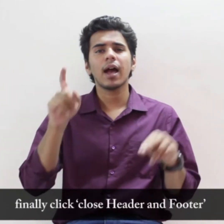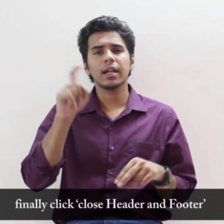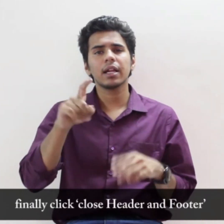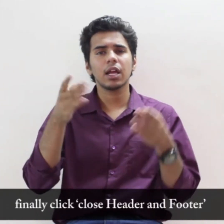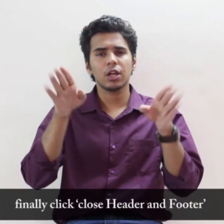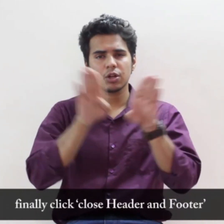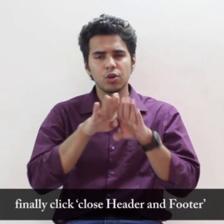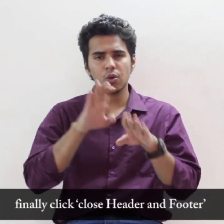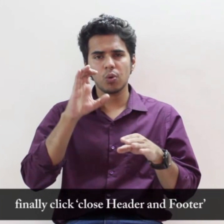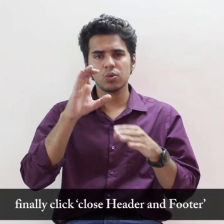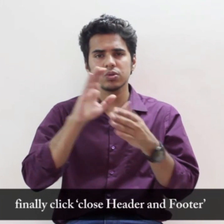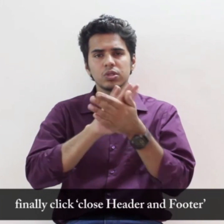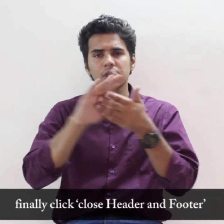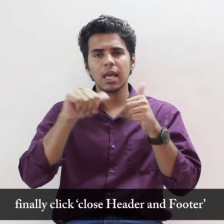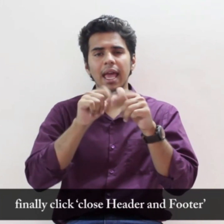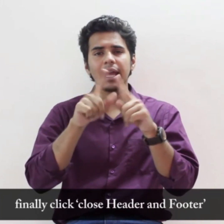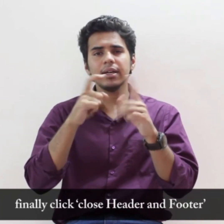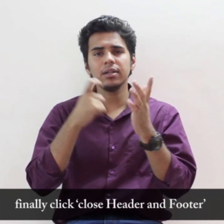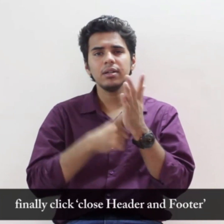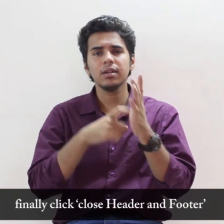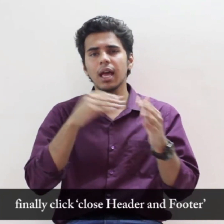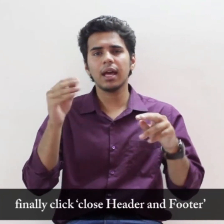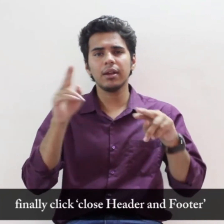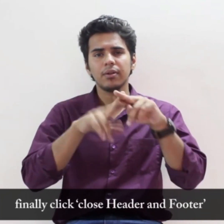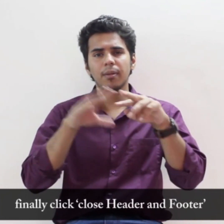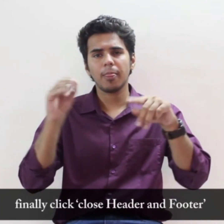Finally click Close Header and Footer.